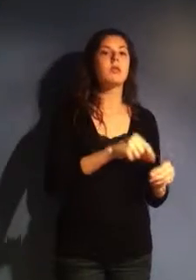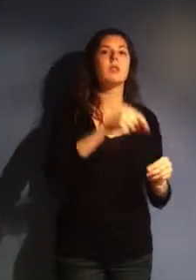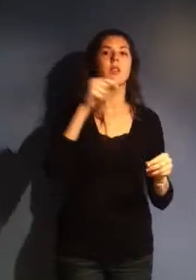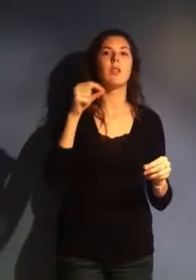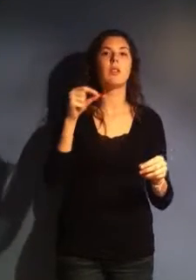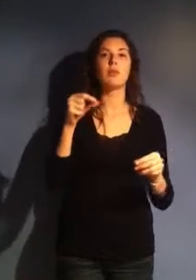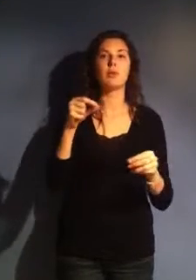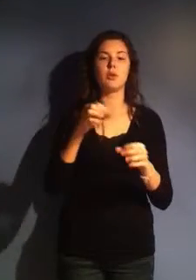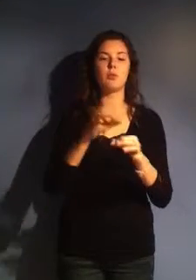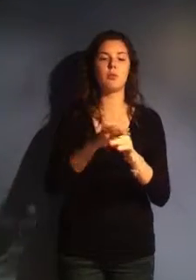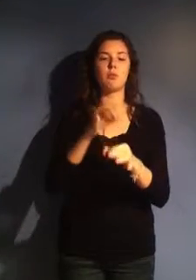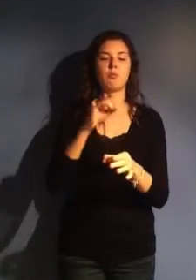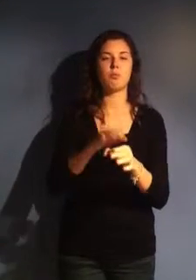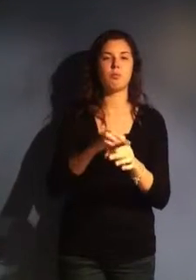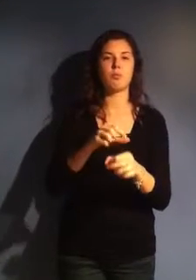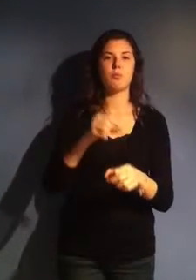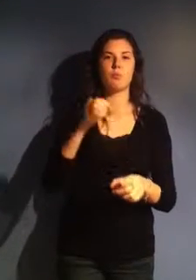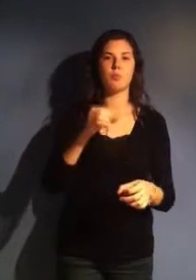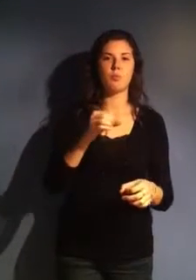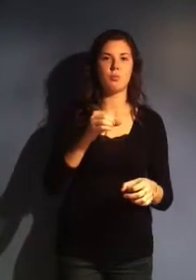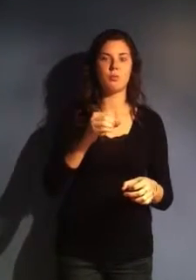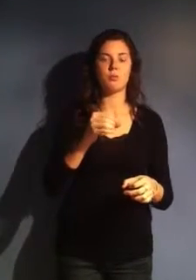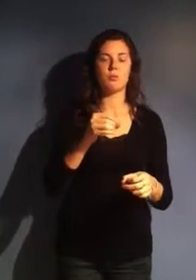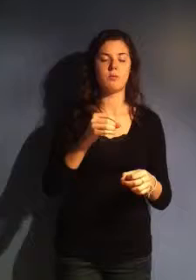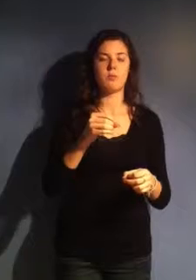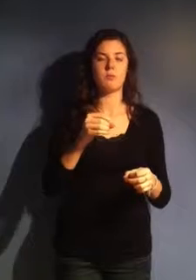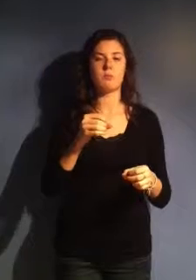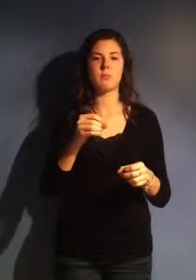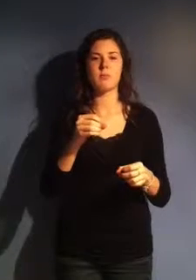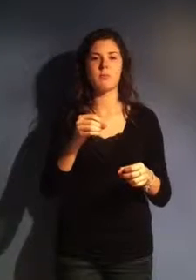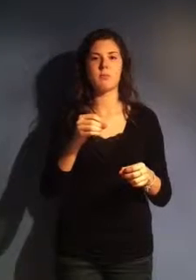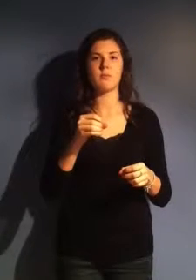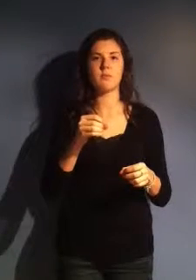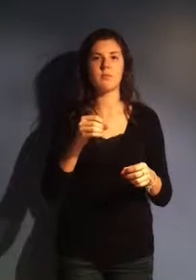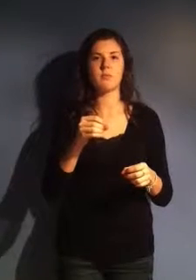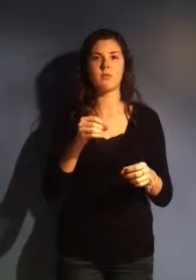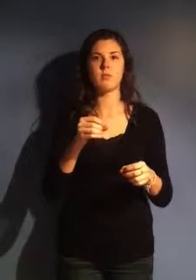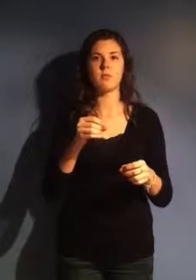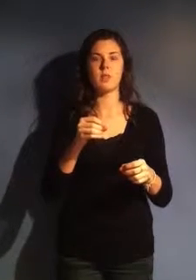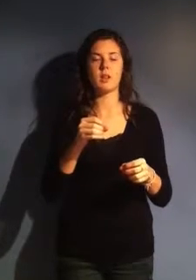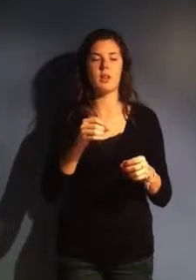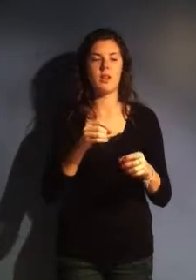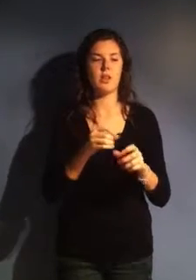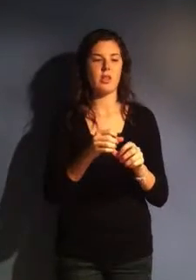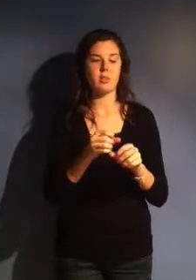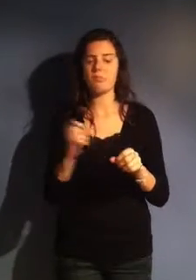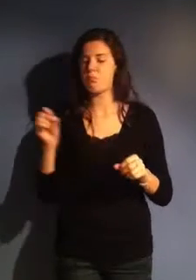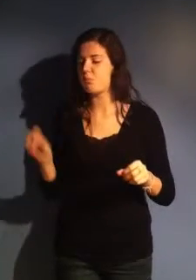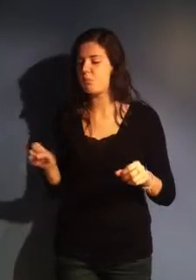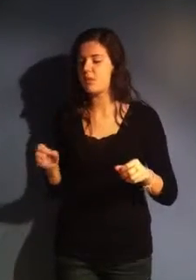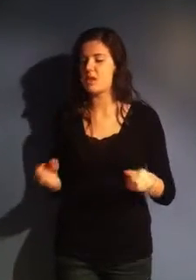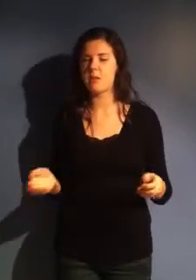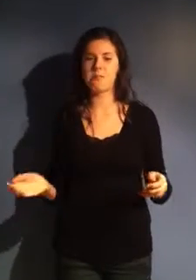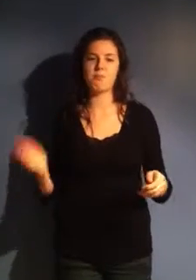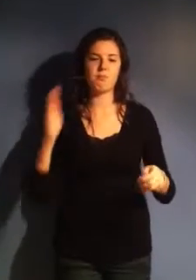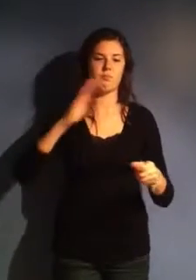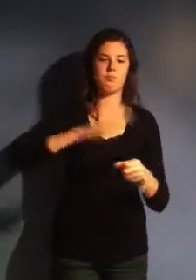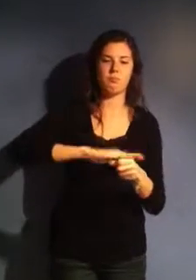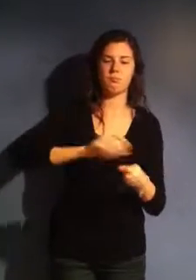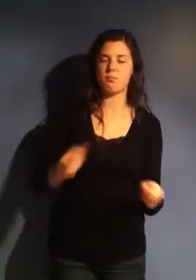has number 32 on it, and then I put the rest of the box. I close the box and put it back in the freezer because you don't